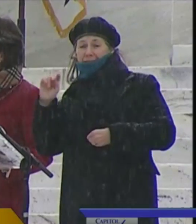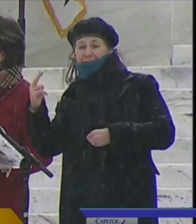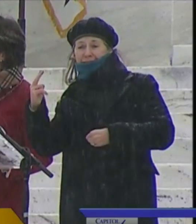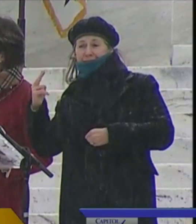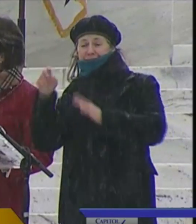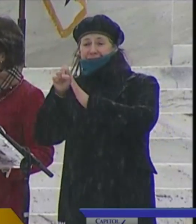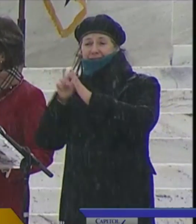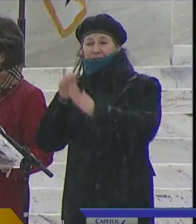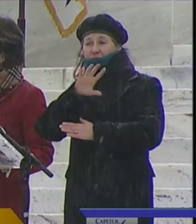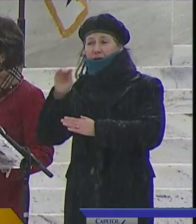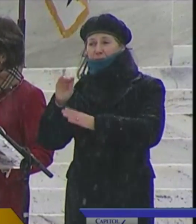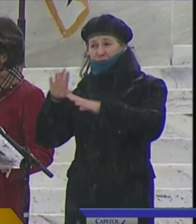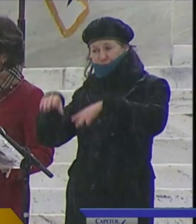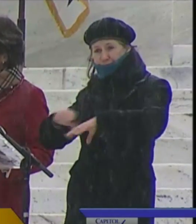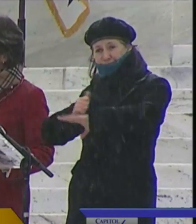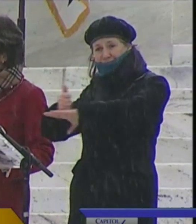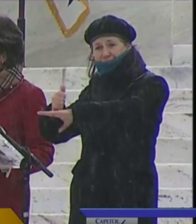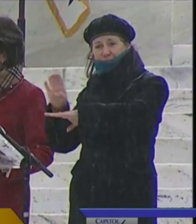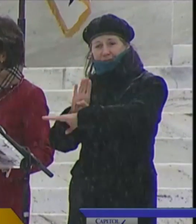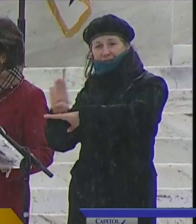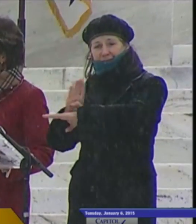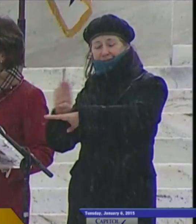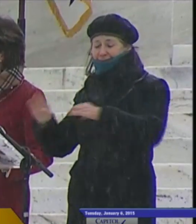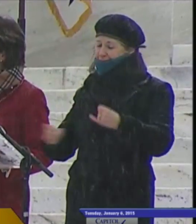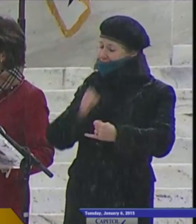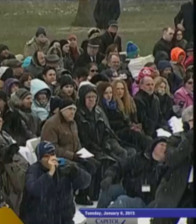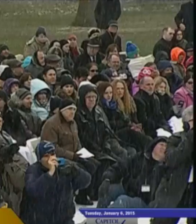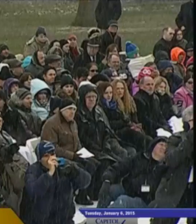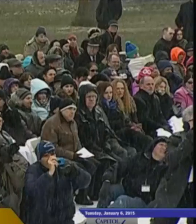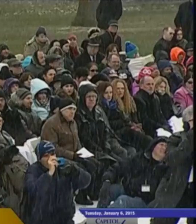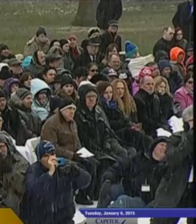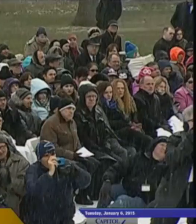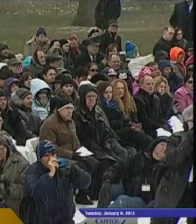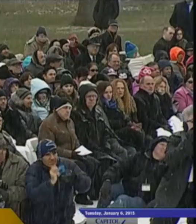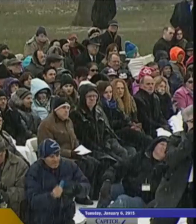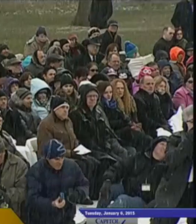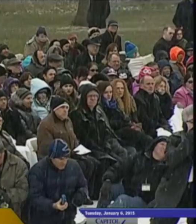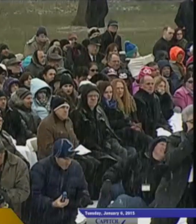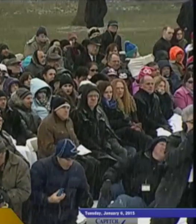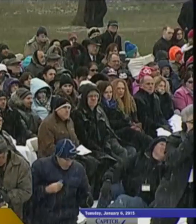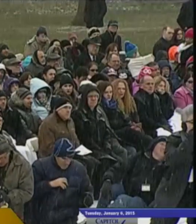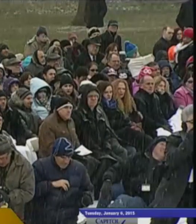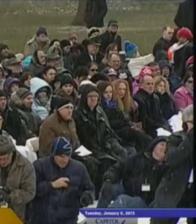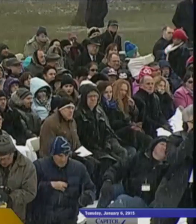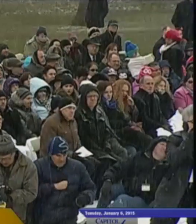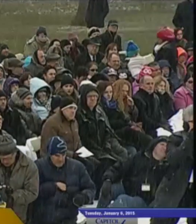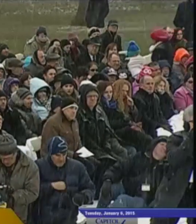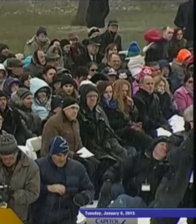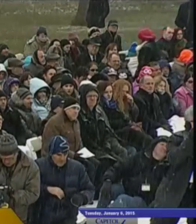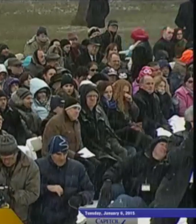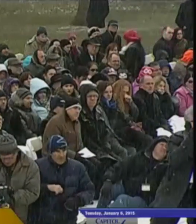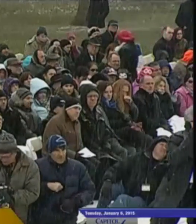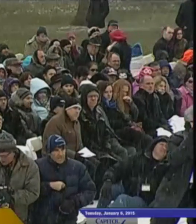and dead last for helping entrepreneurs. At the same time, our government has become larger but less